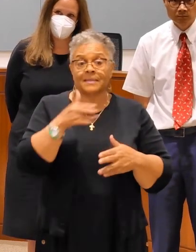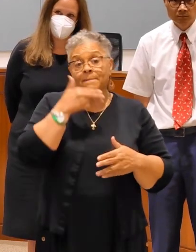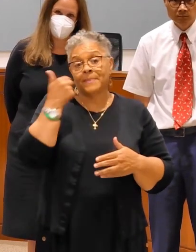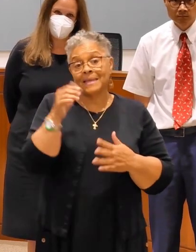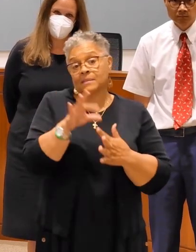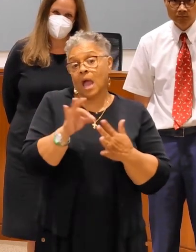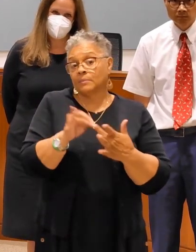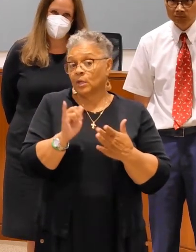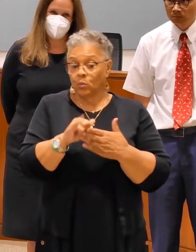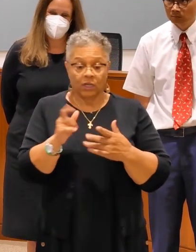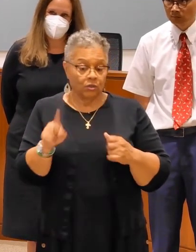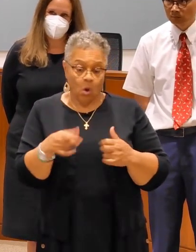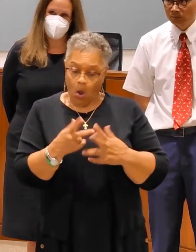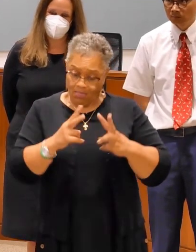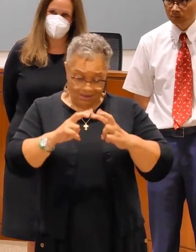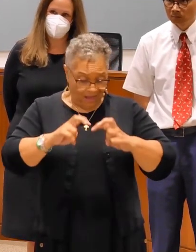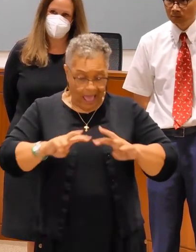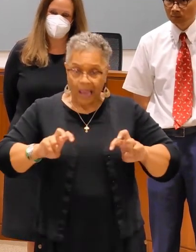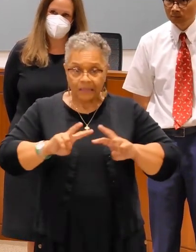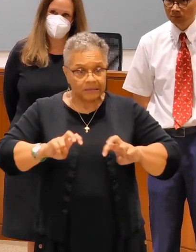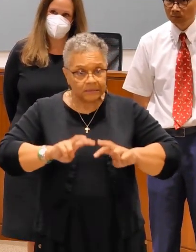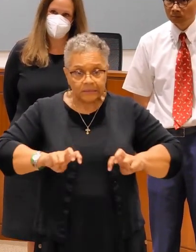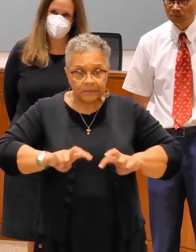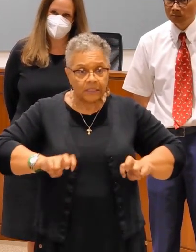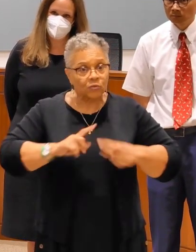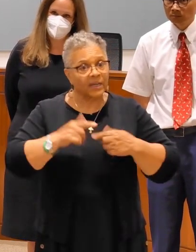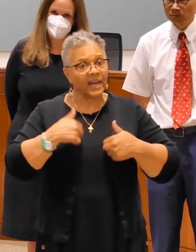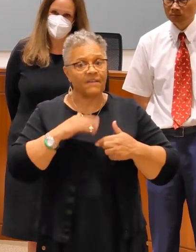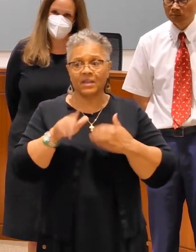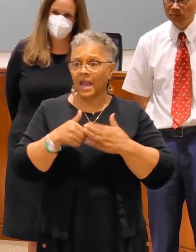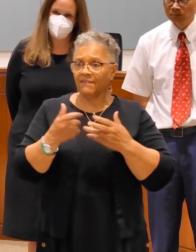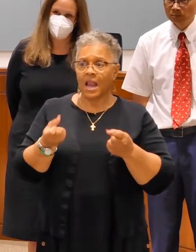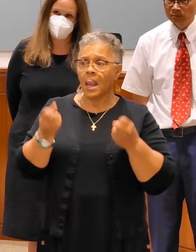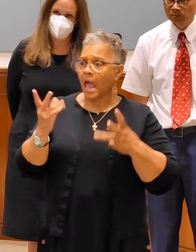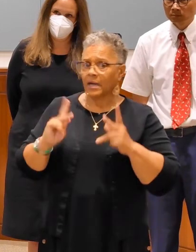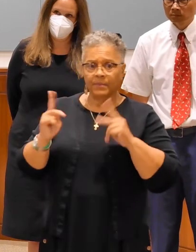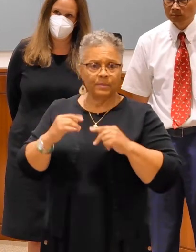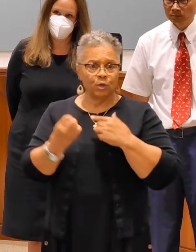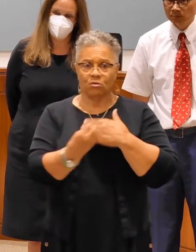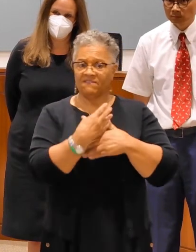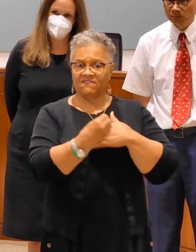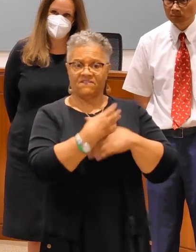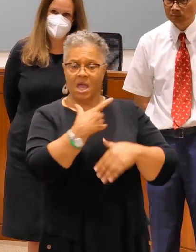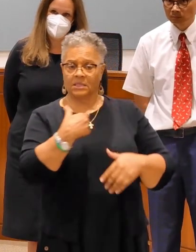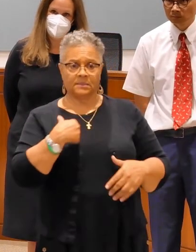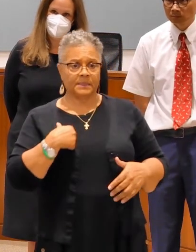We can do all the analysis that we have with an organization at our side, and I've got a lot of people who advise me.